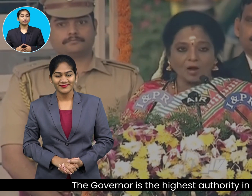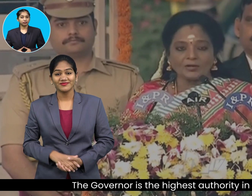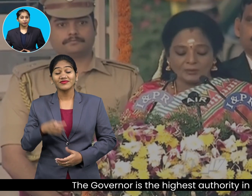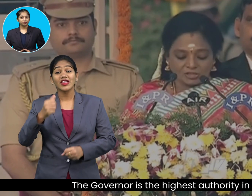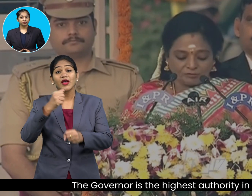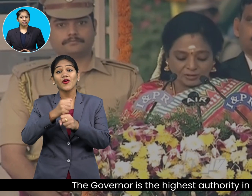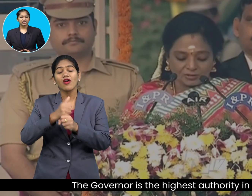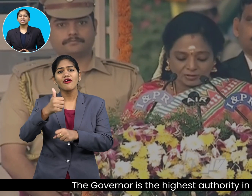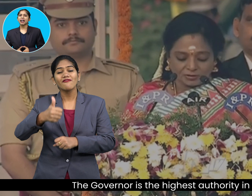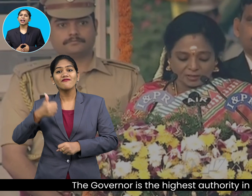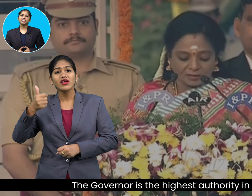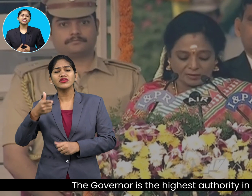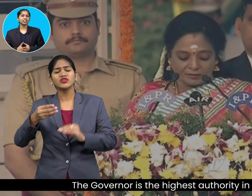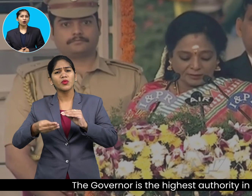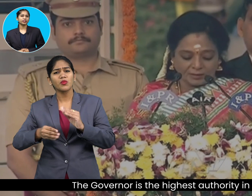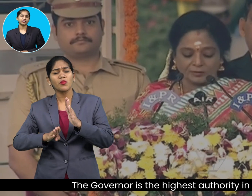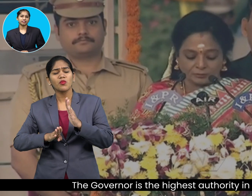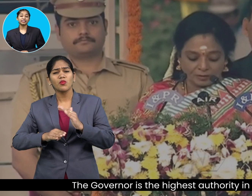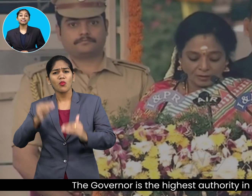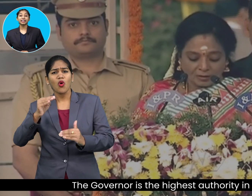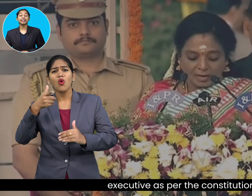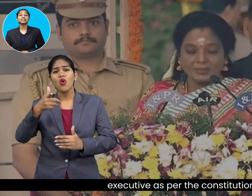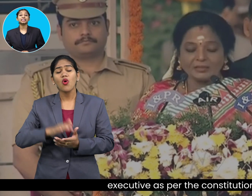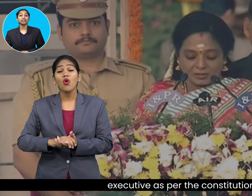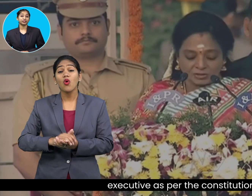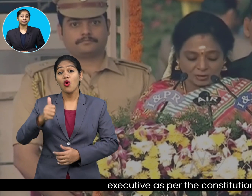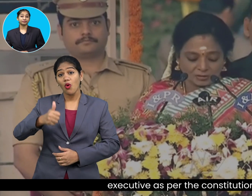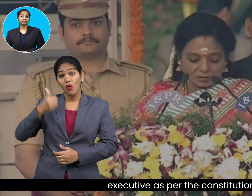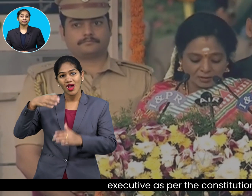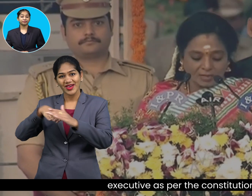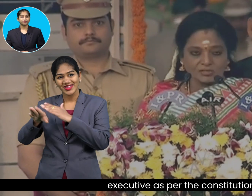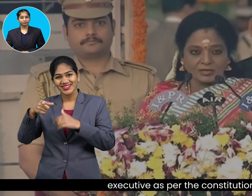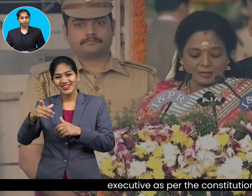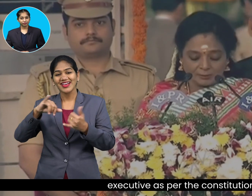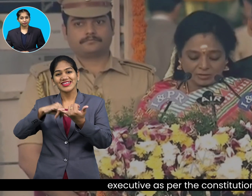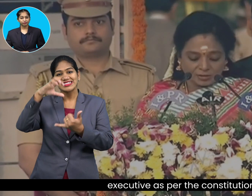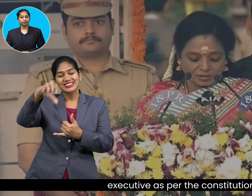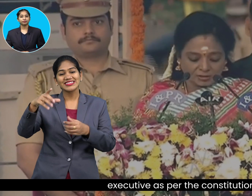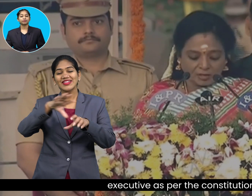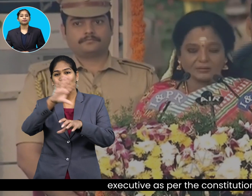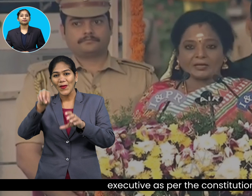The governor is the highest authority in the state executive.